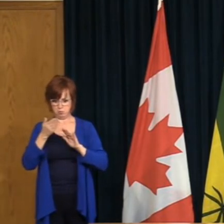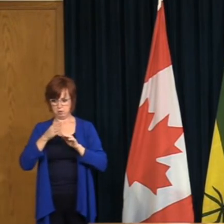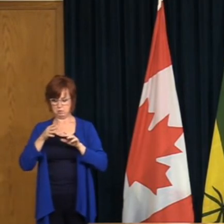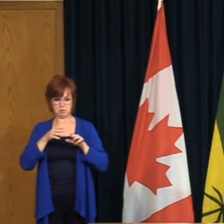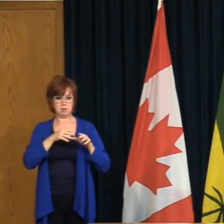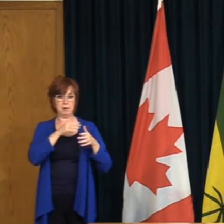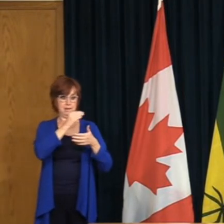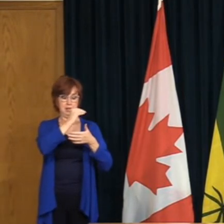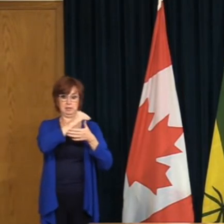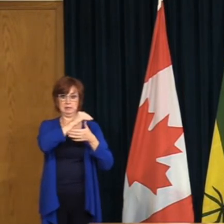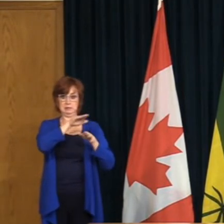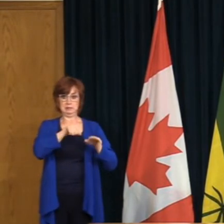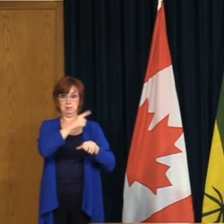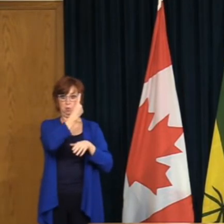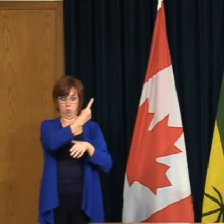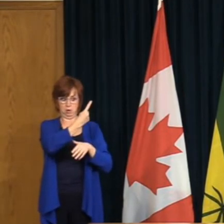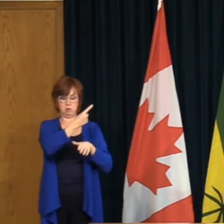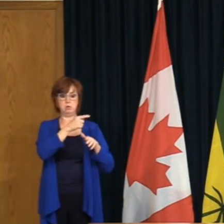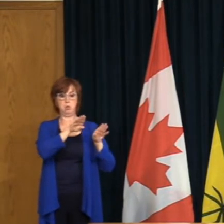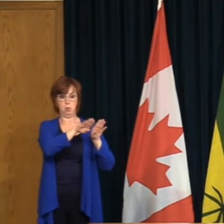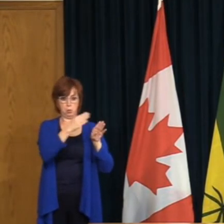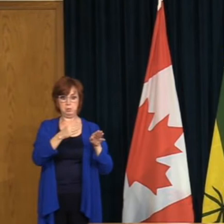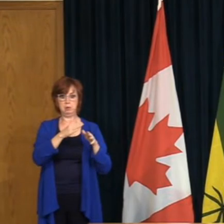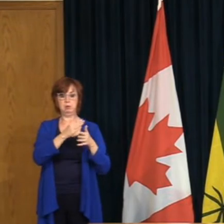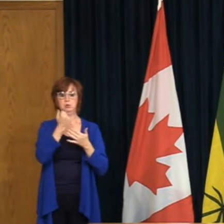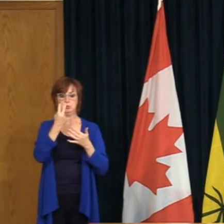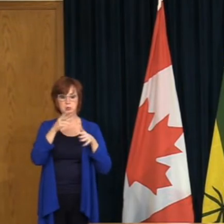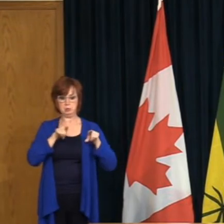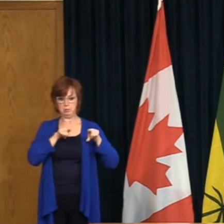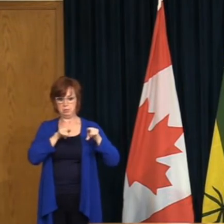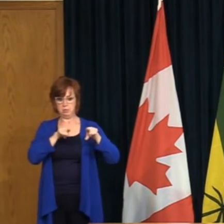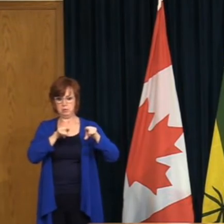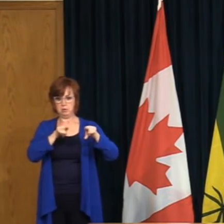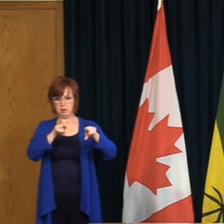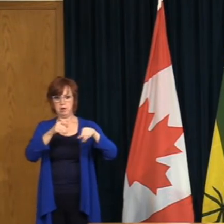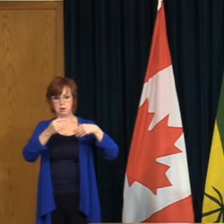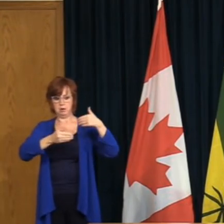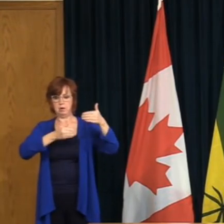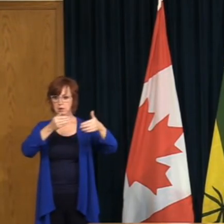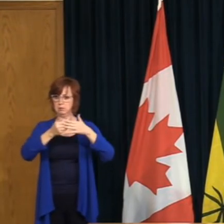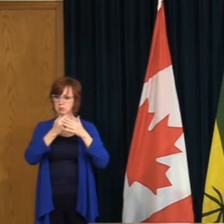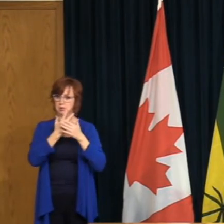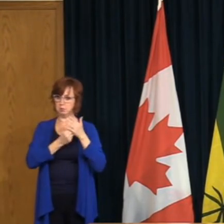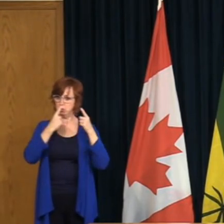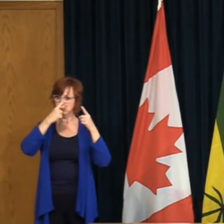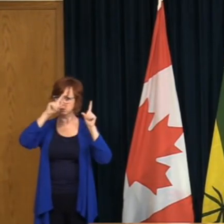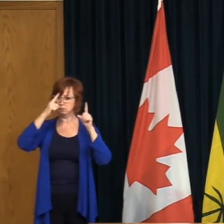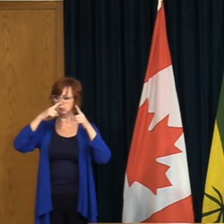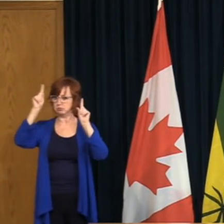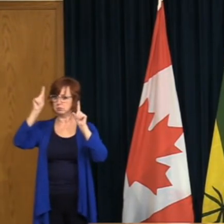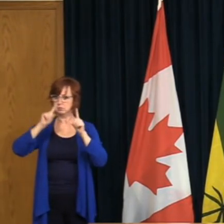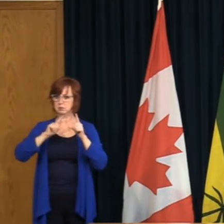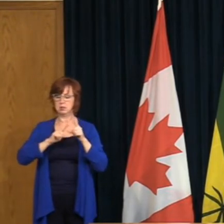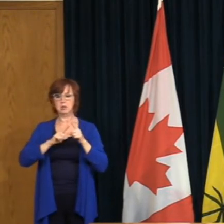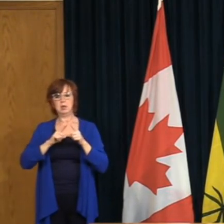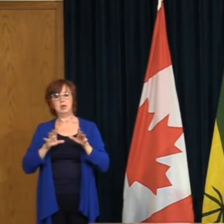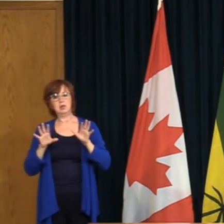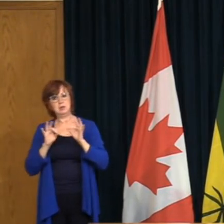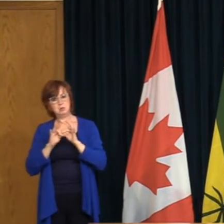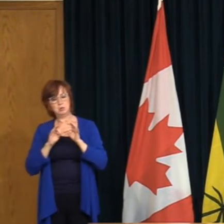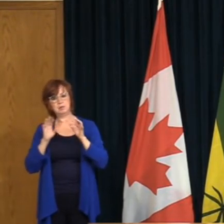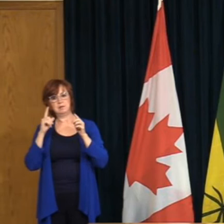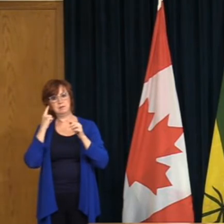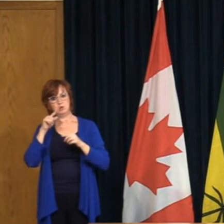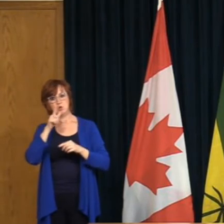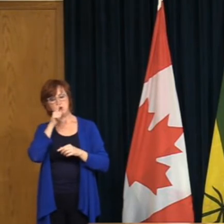So personal care services, from what we have heard, continue to operate for the most part in a way that protects both staff and